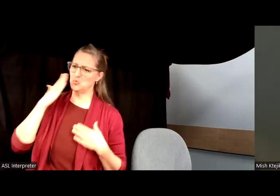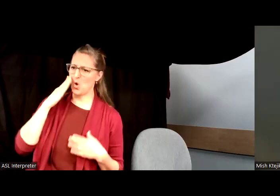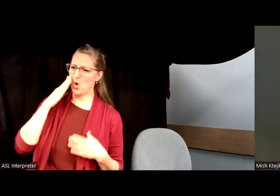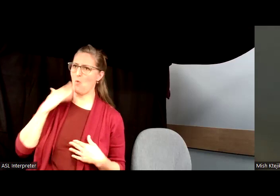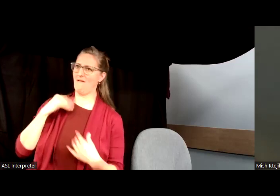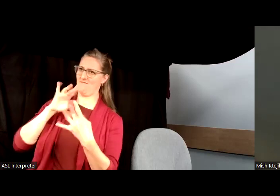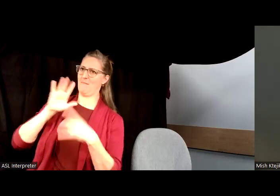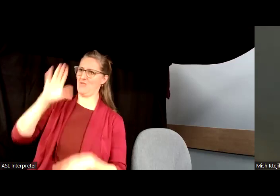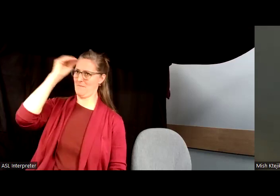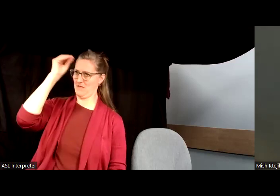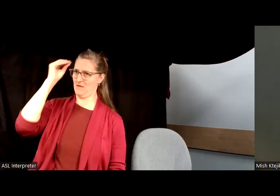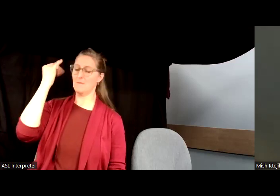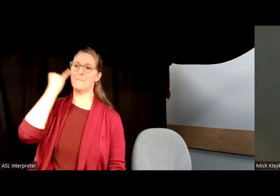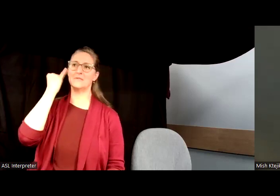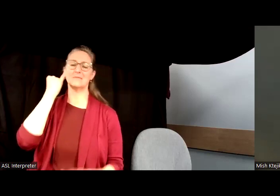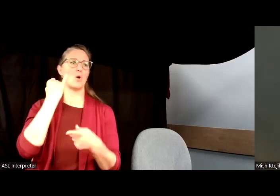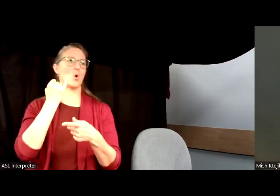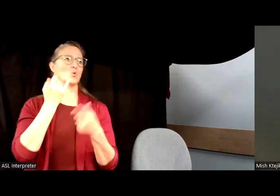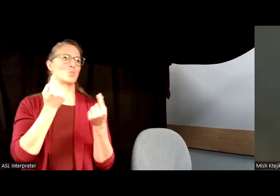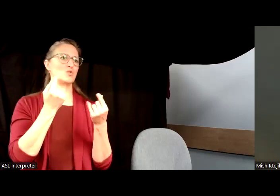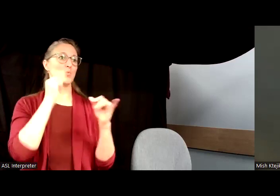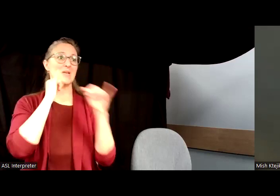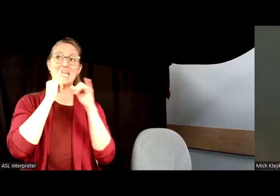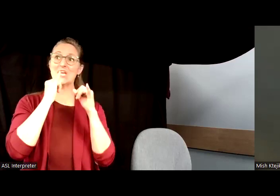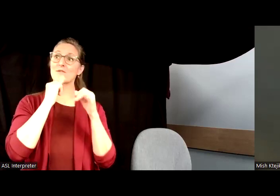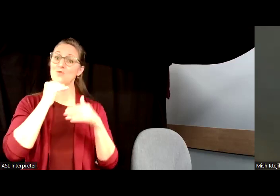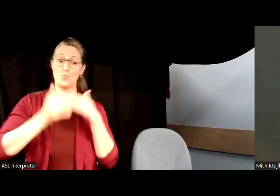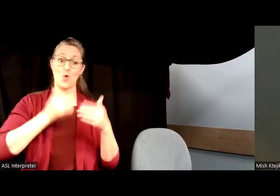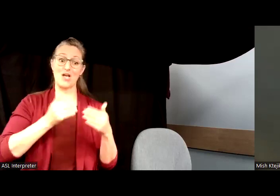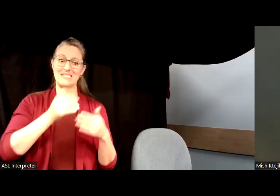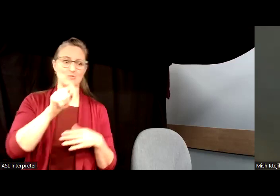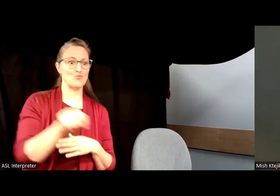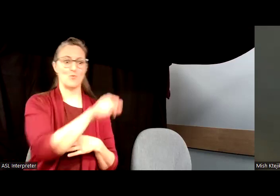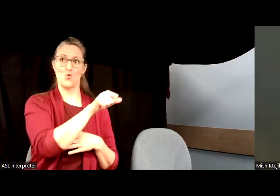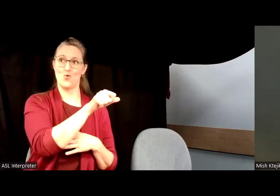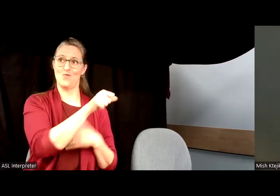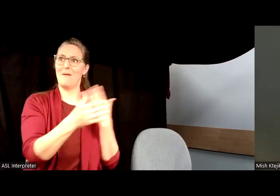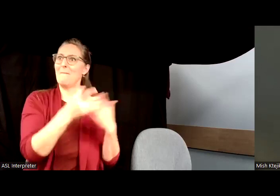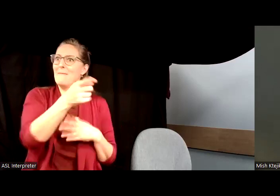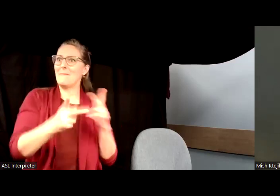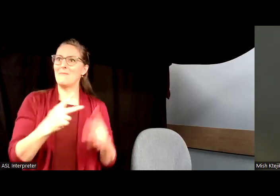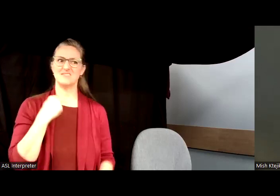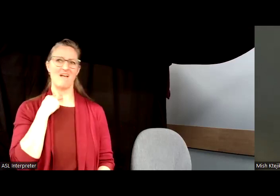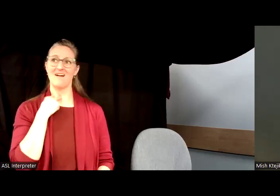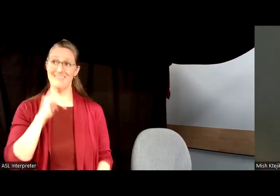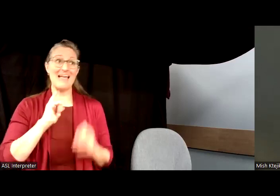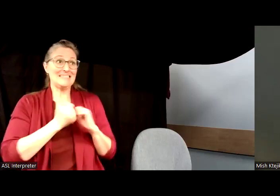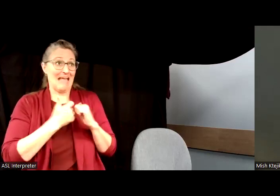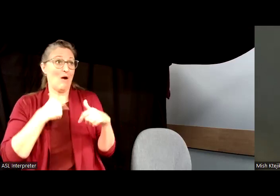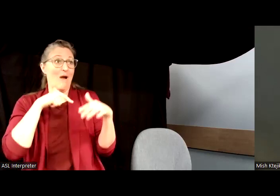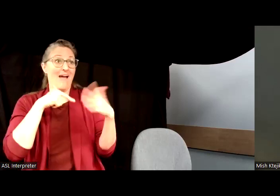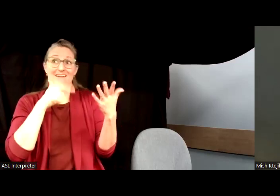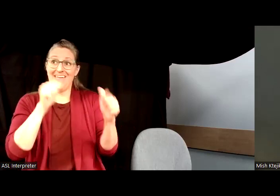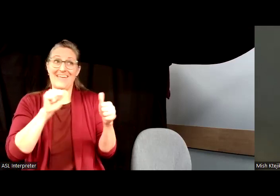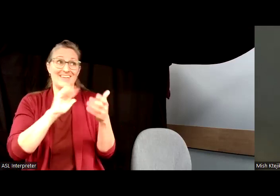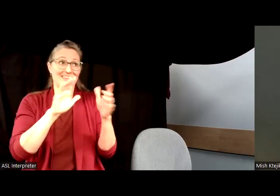remove that interview process and people are like, that's the only way I have to come in. So you may get that feedback. And